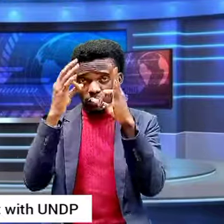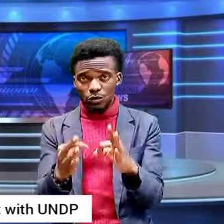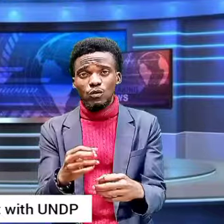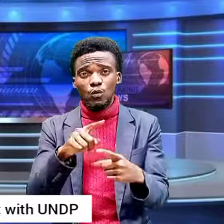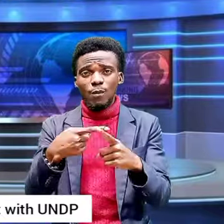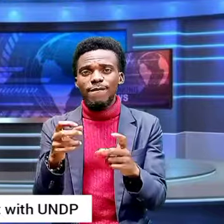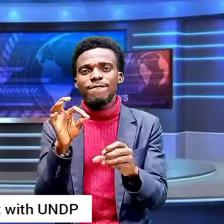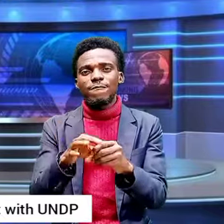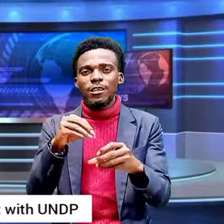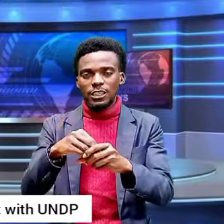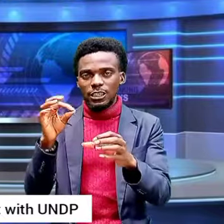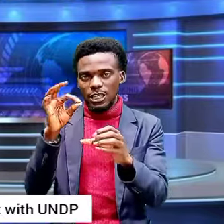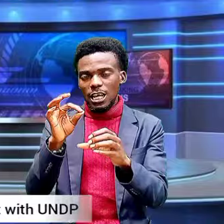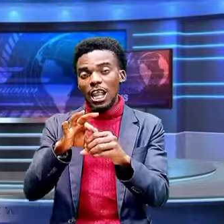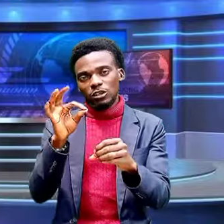coming elections.